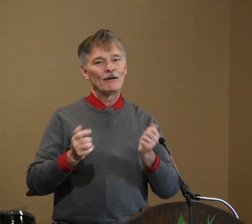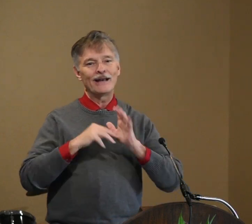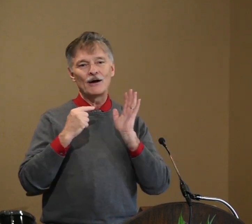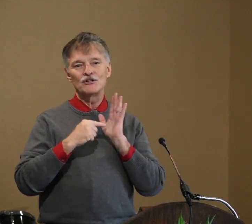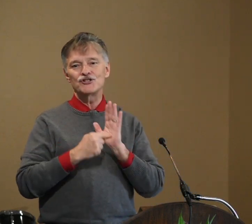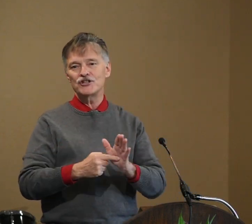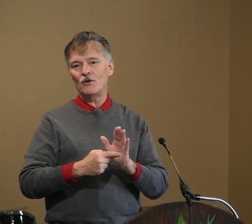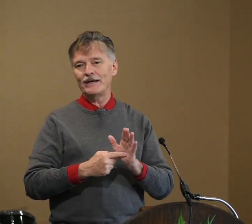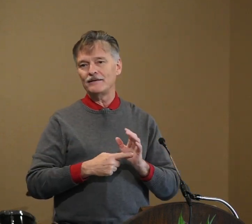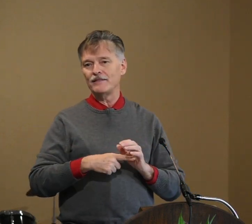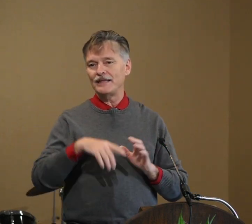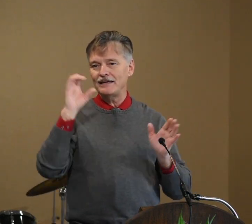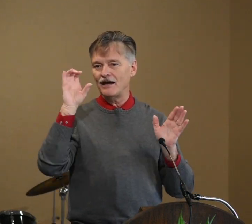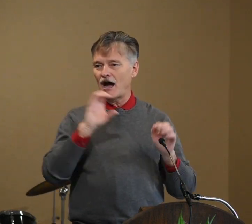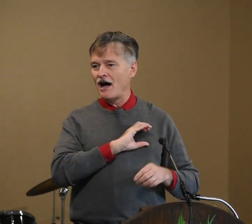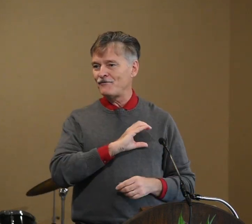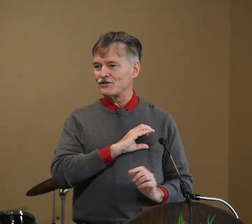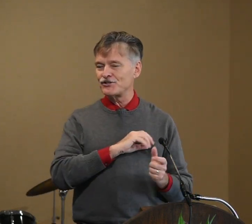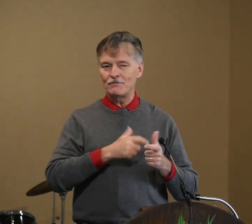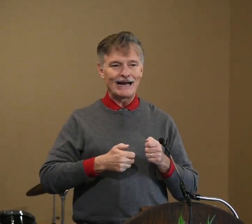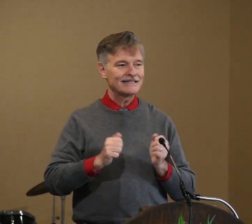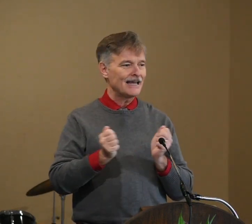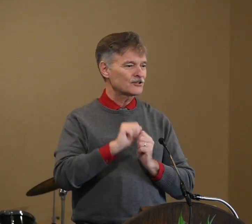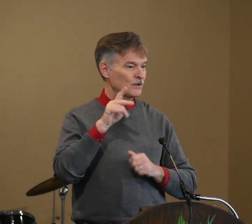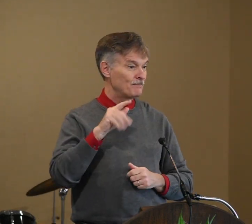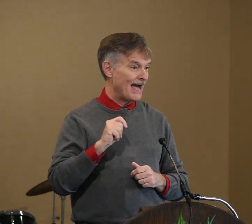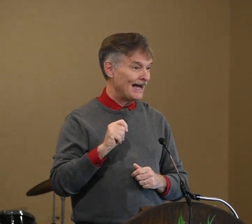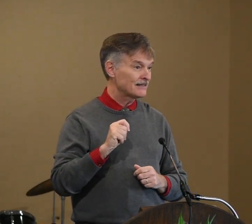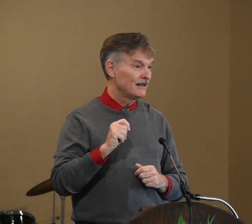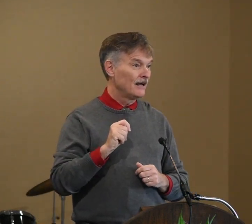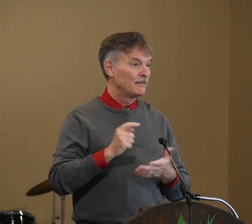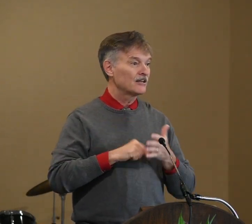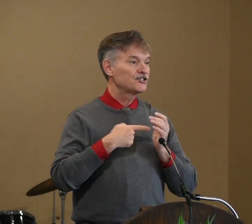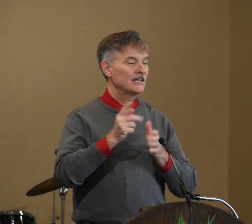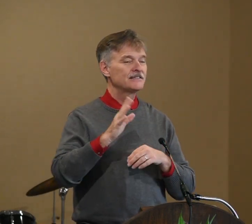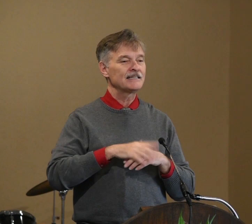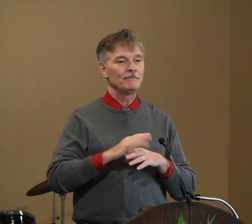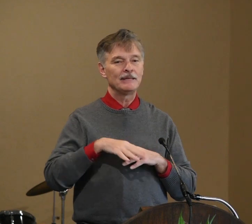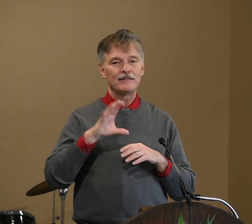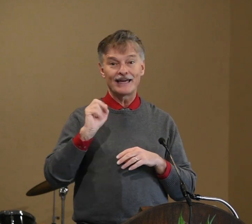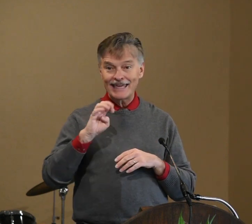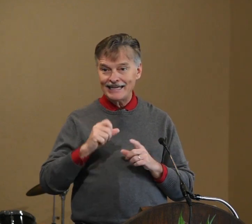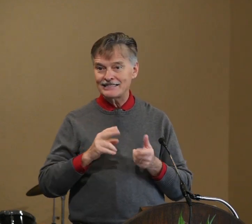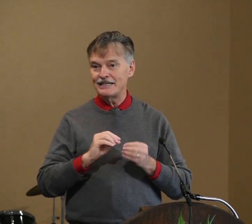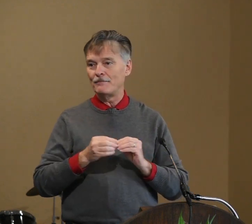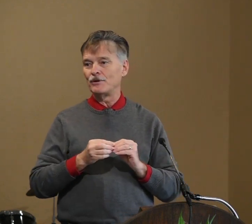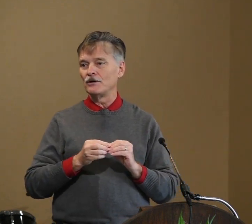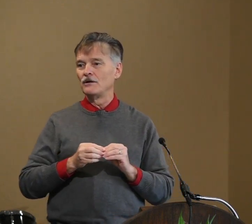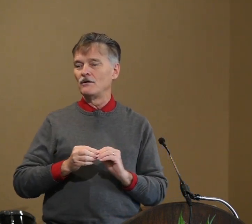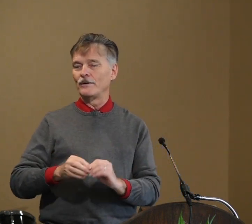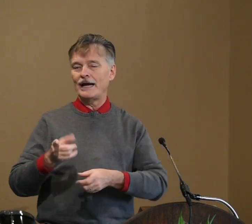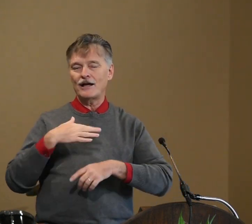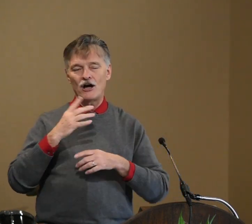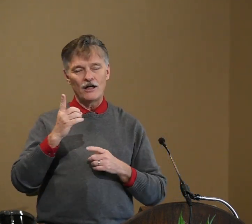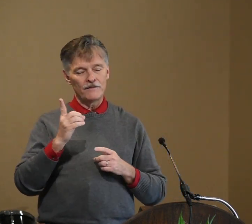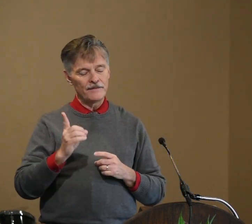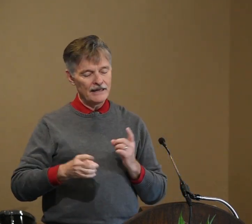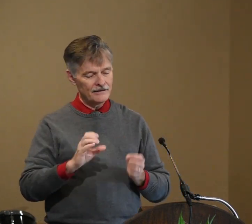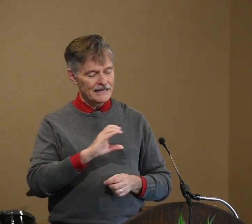when I was showing the officer my text with Pat, because she had sent me the case number when I called the